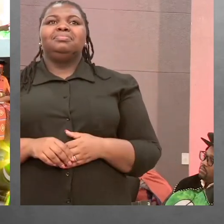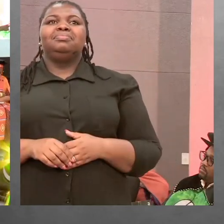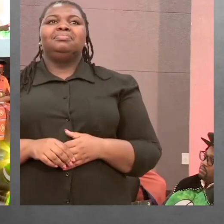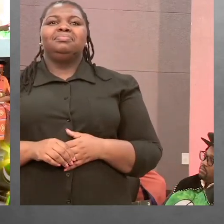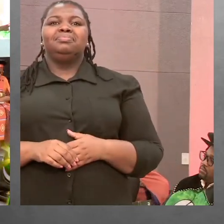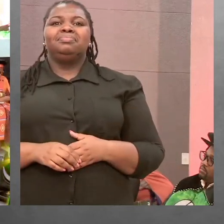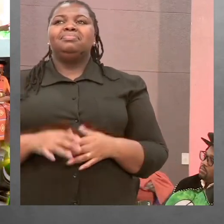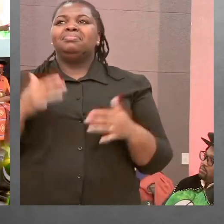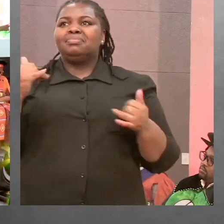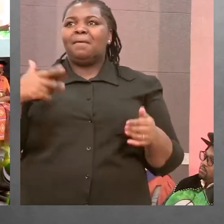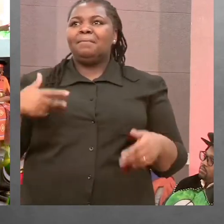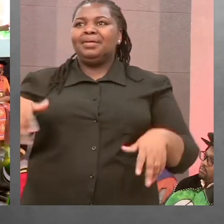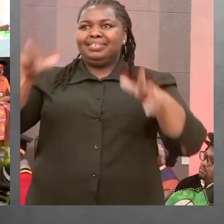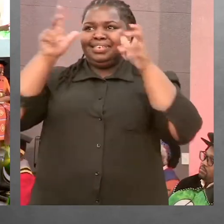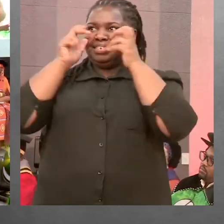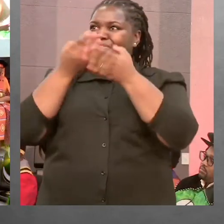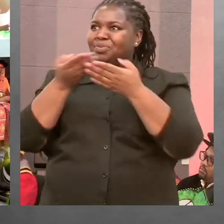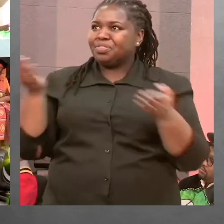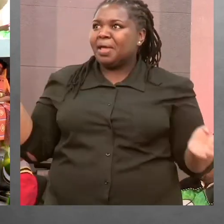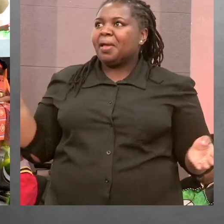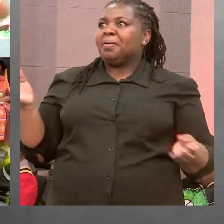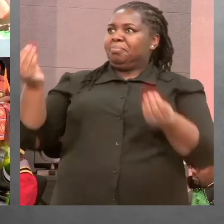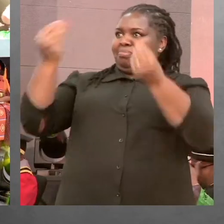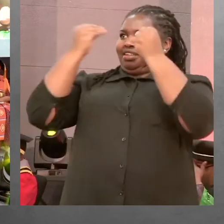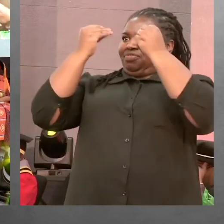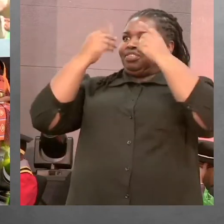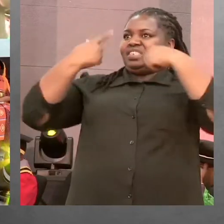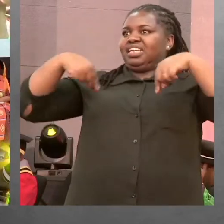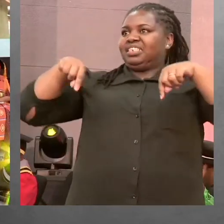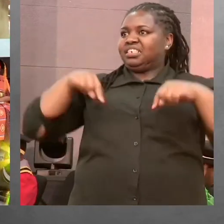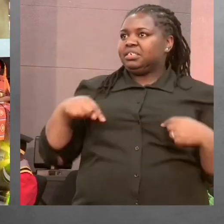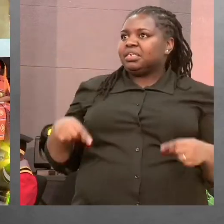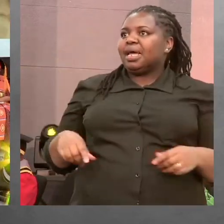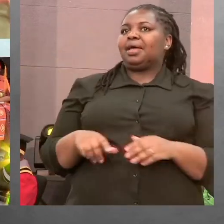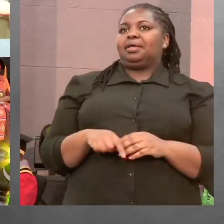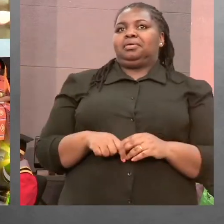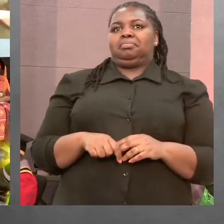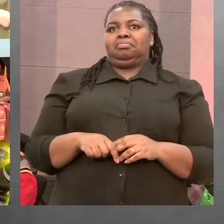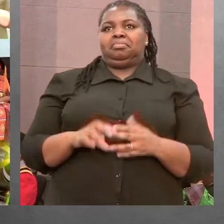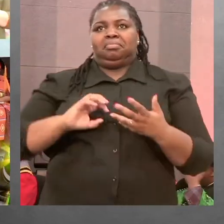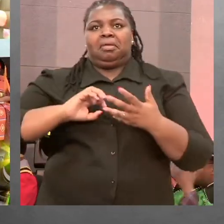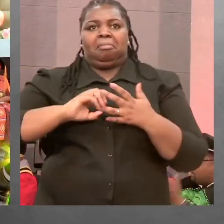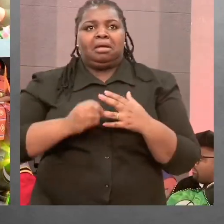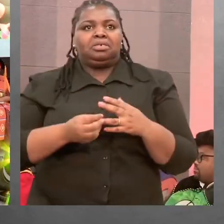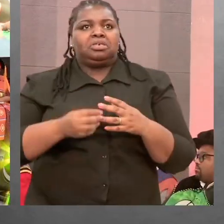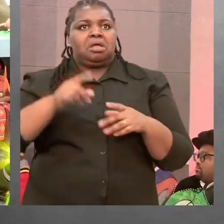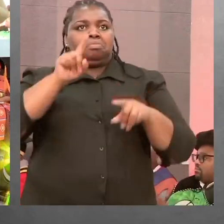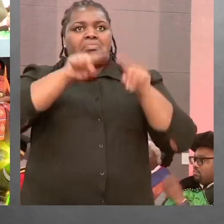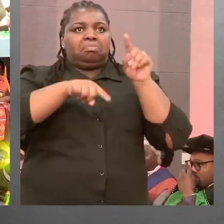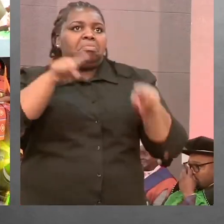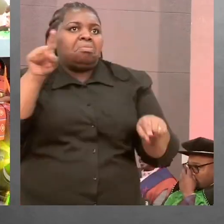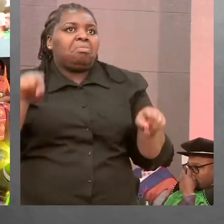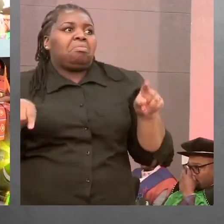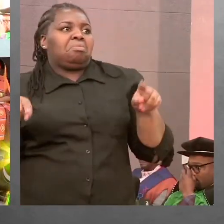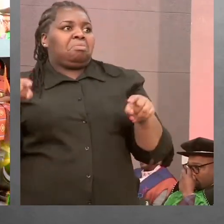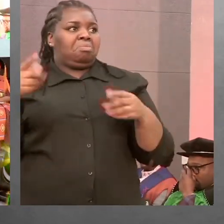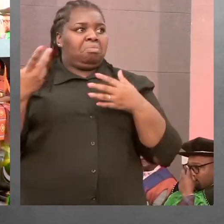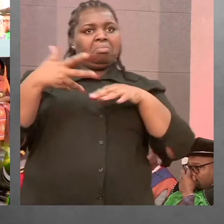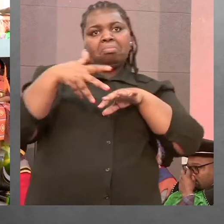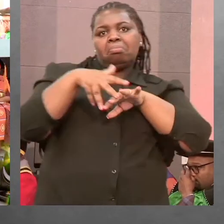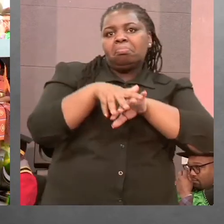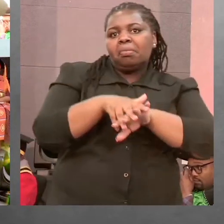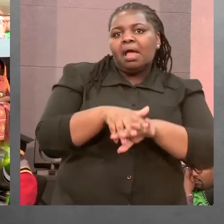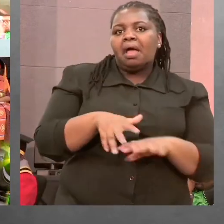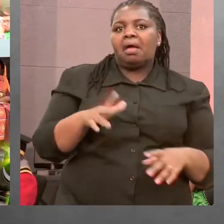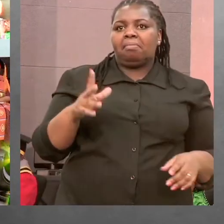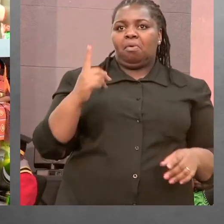Now we must listen to them lecturing us on cannabis, trying to dilute cannabis by hemp